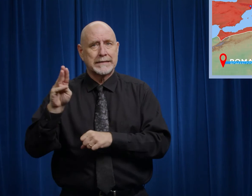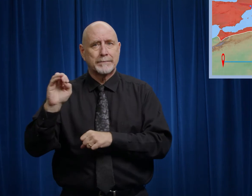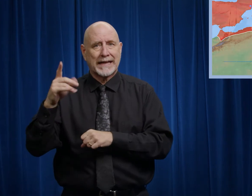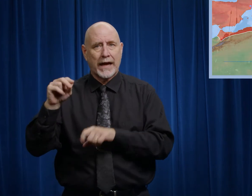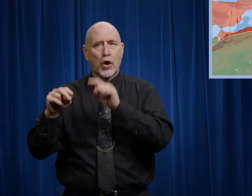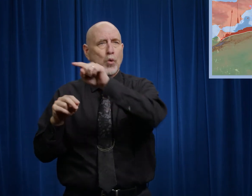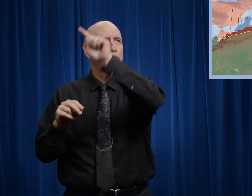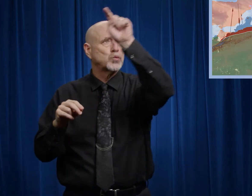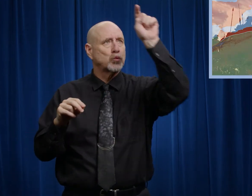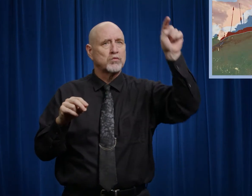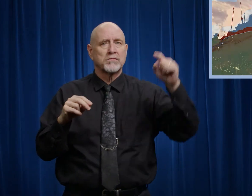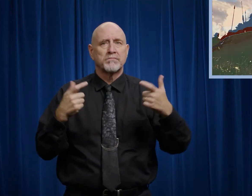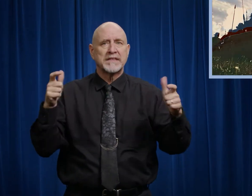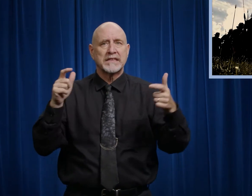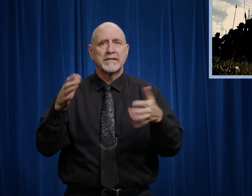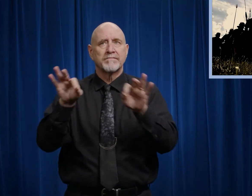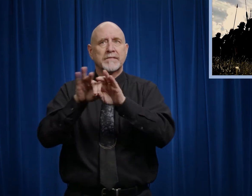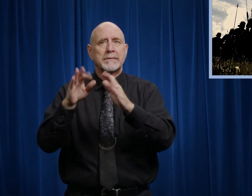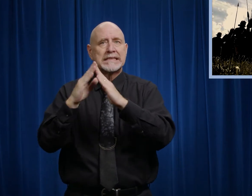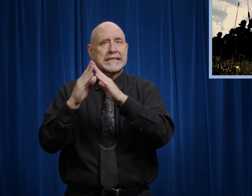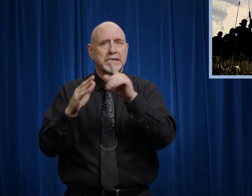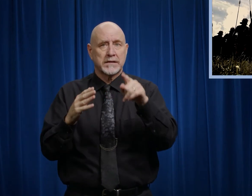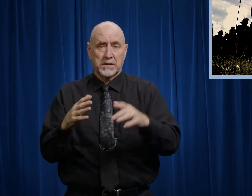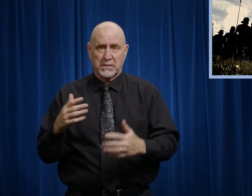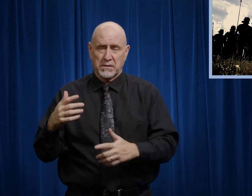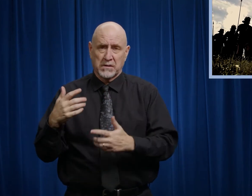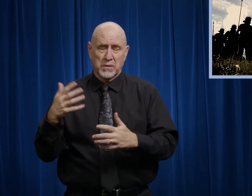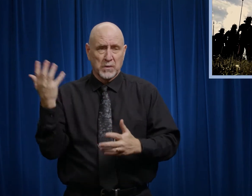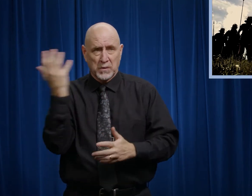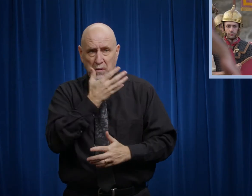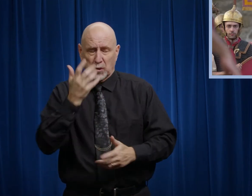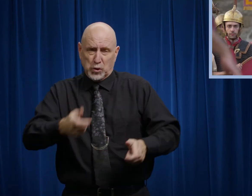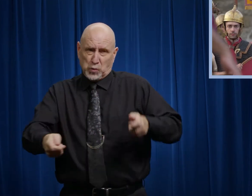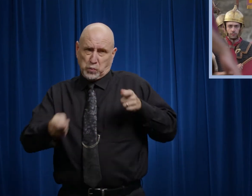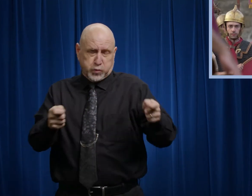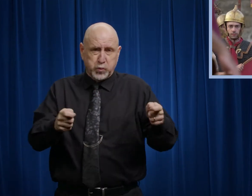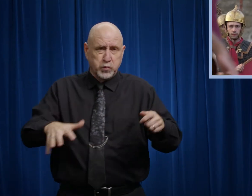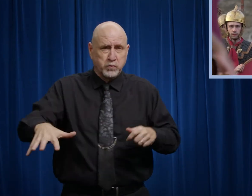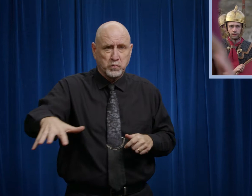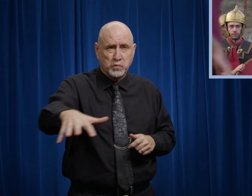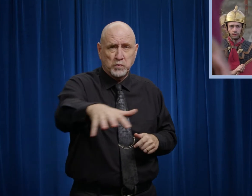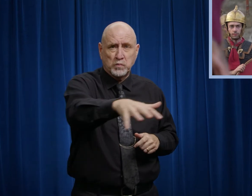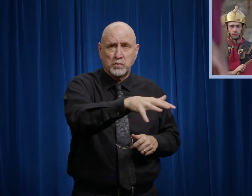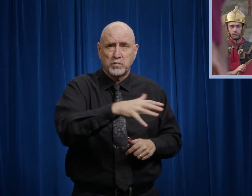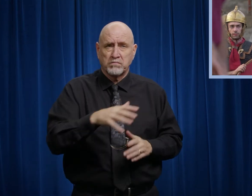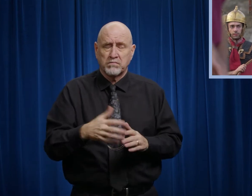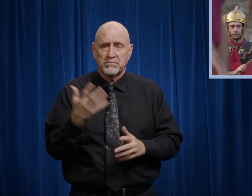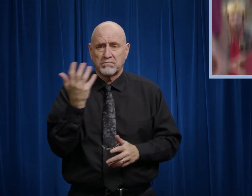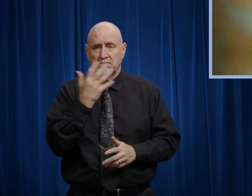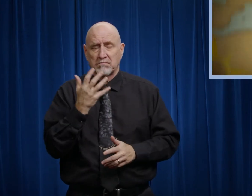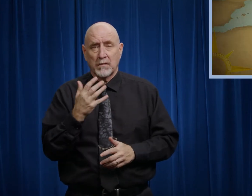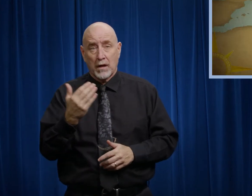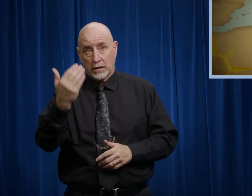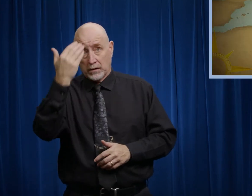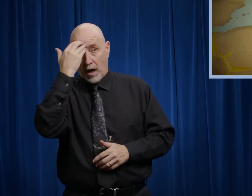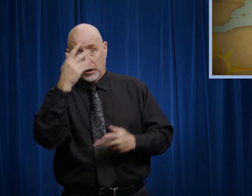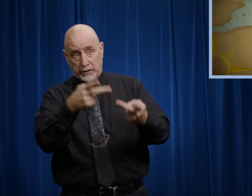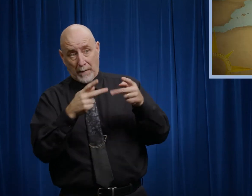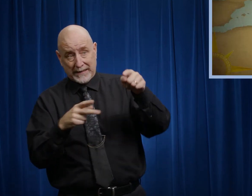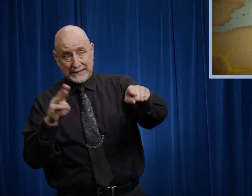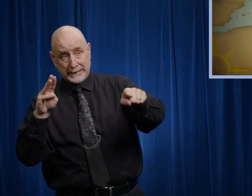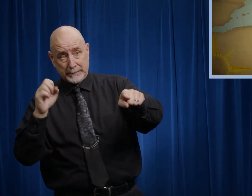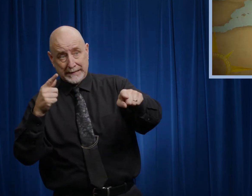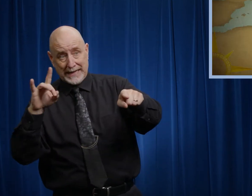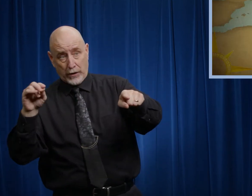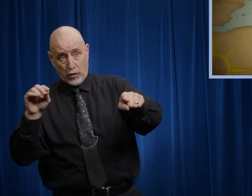and Megiddos of the world, and at times had been oppressive in the exercise of that control. Knowledge of